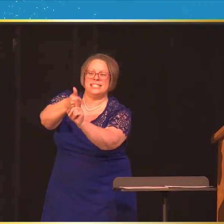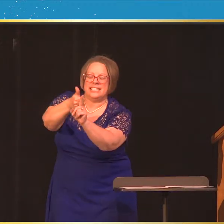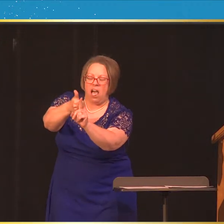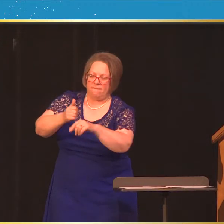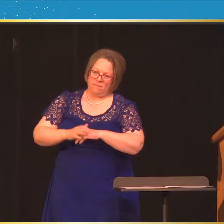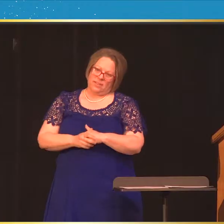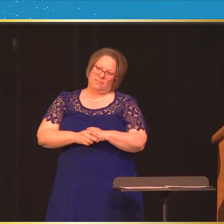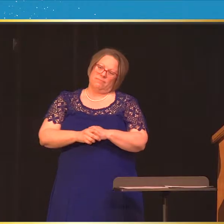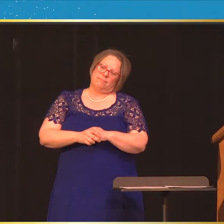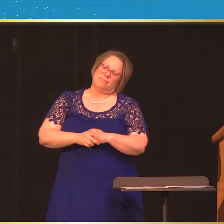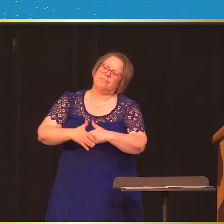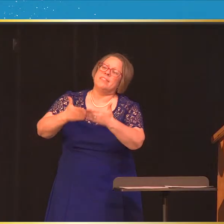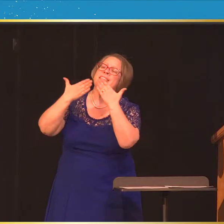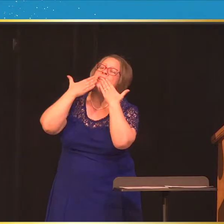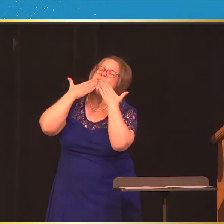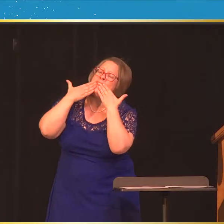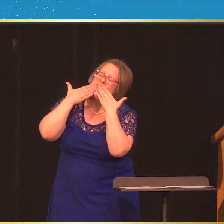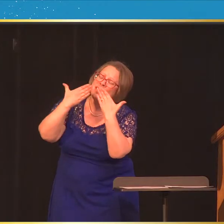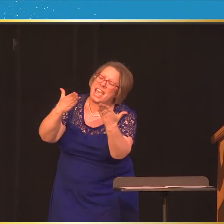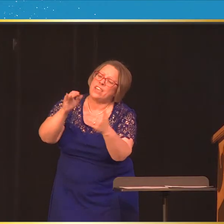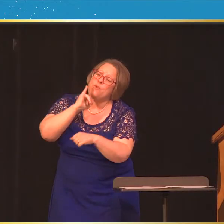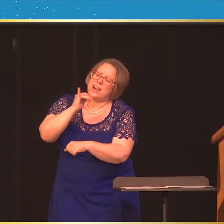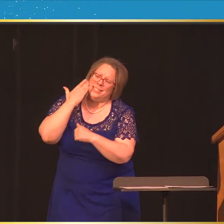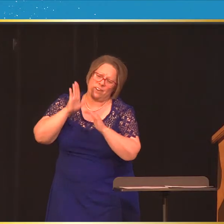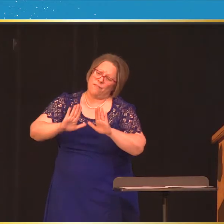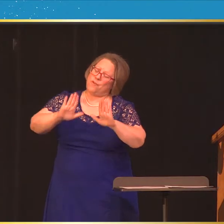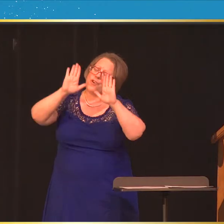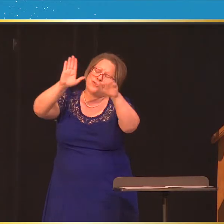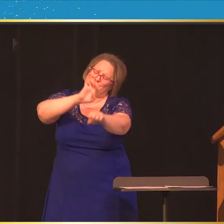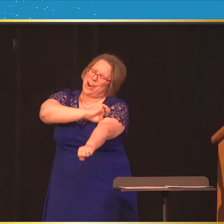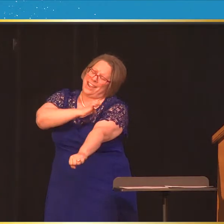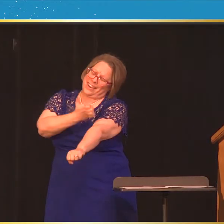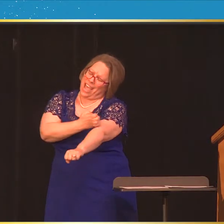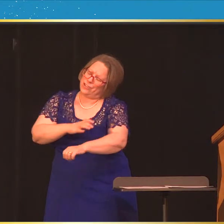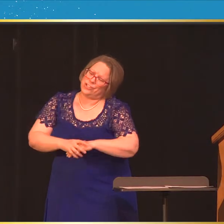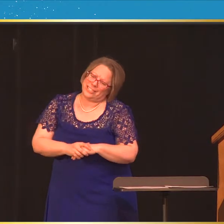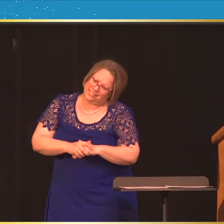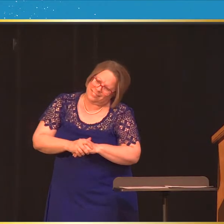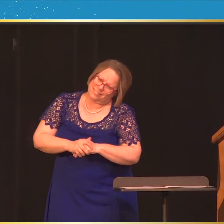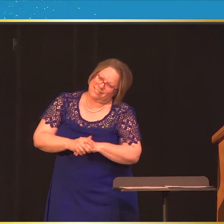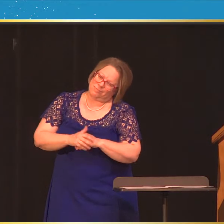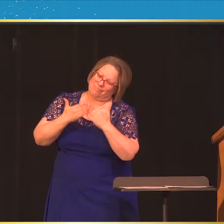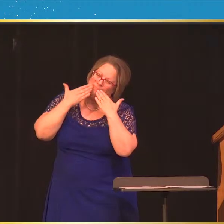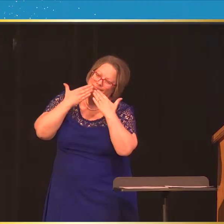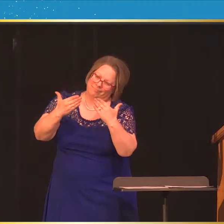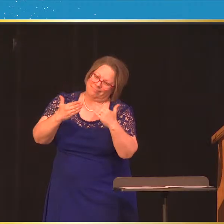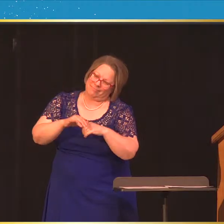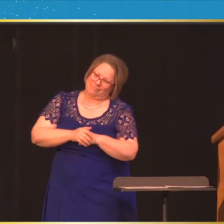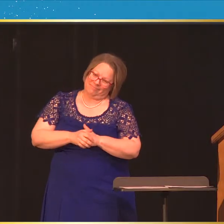our way to becoming our best selves. Thank you for that wonderful energy.